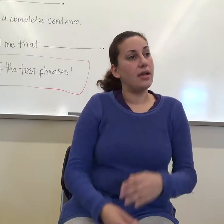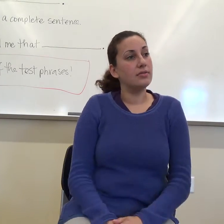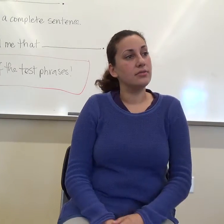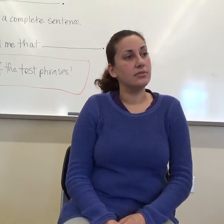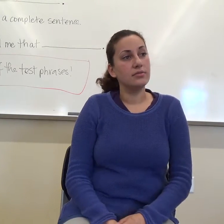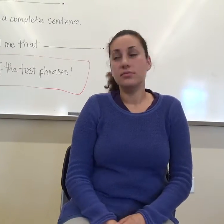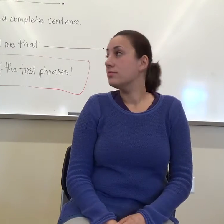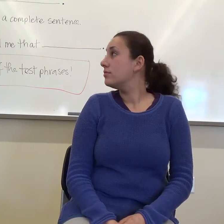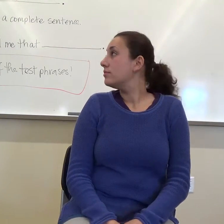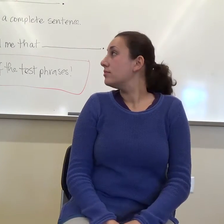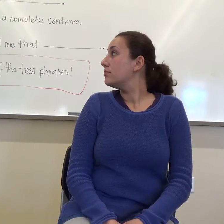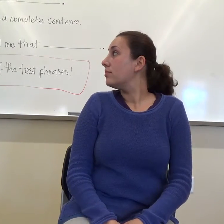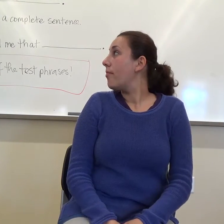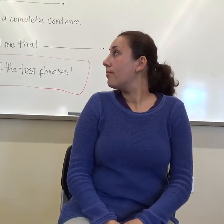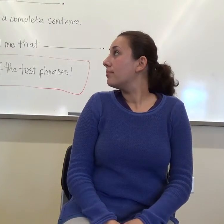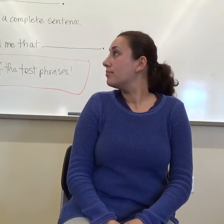even better?